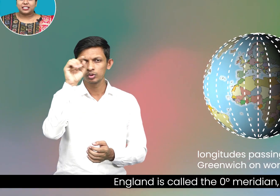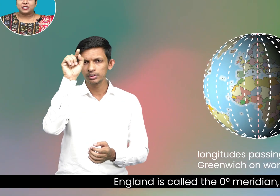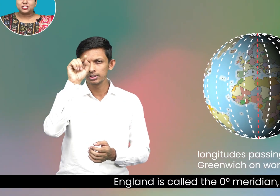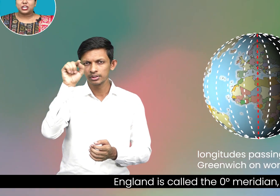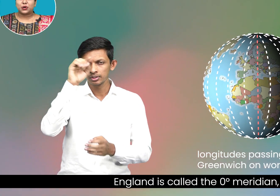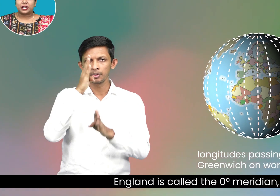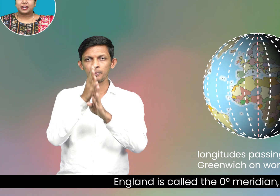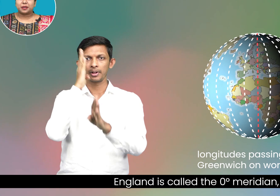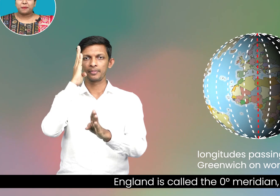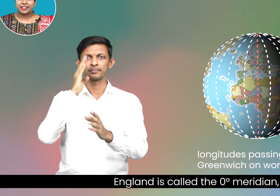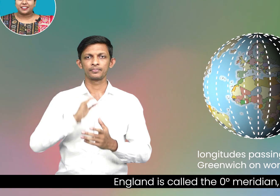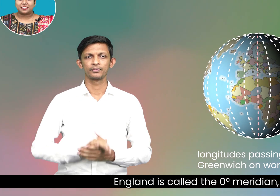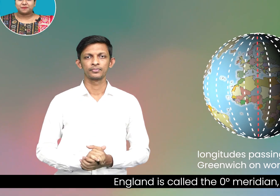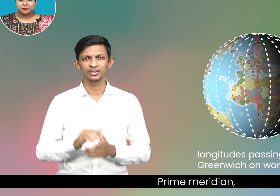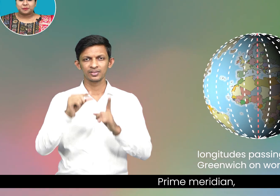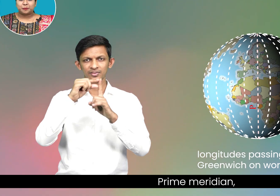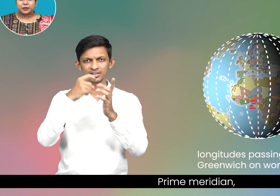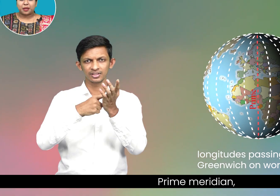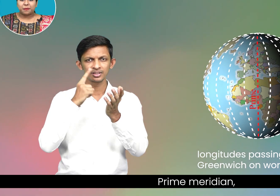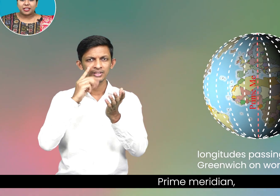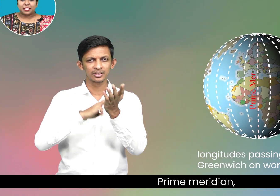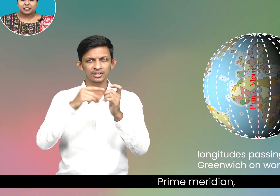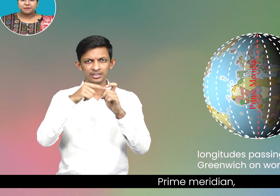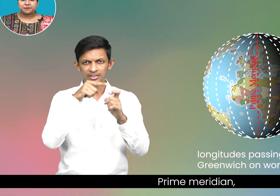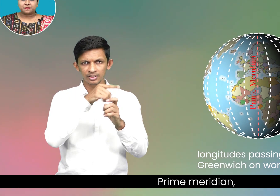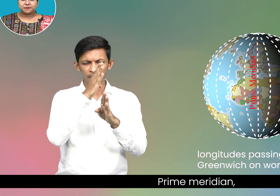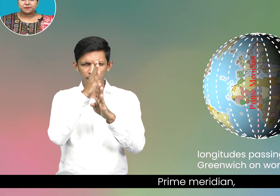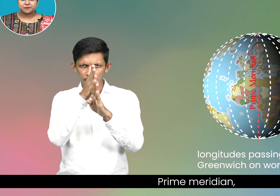called the 0 degree meridian. There